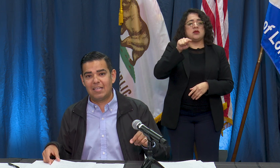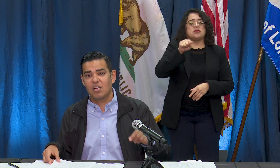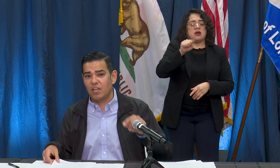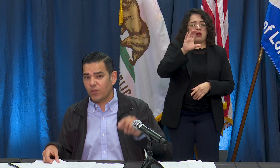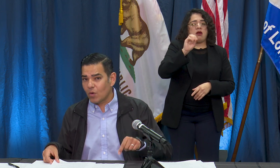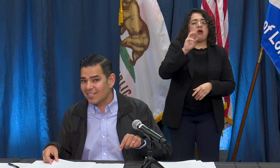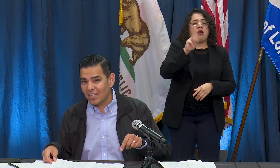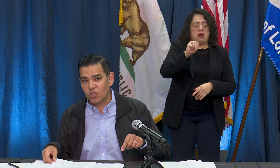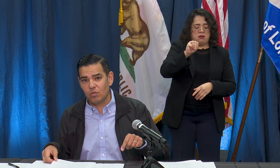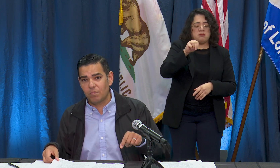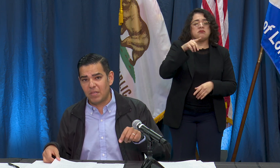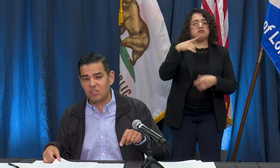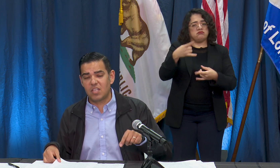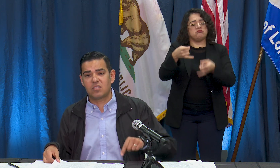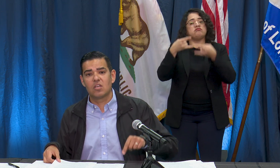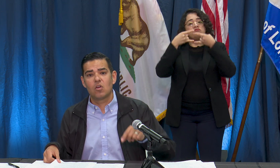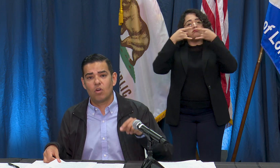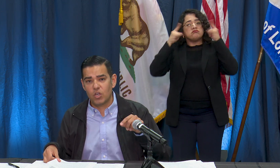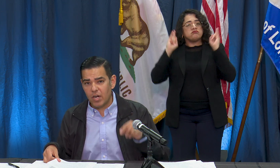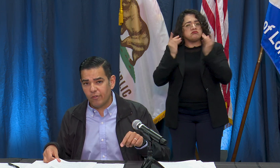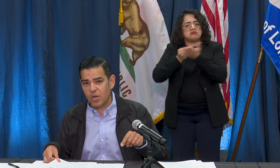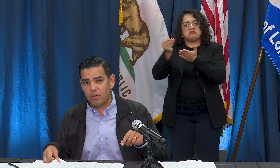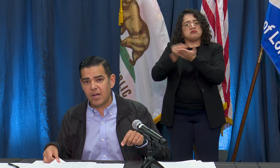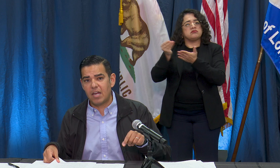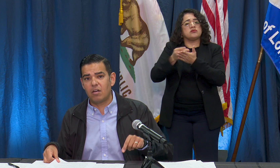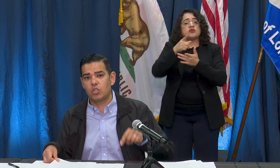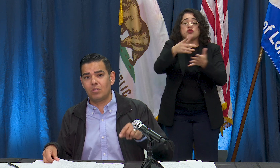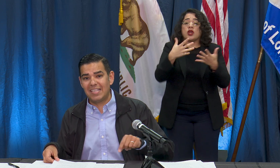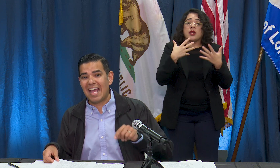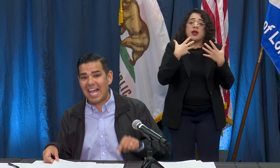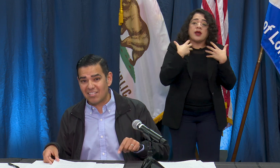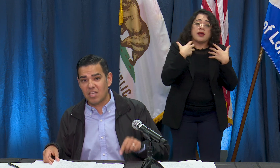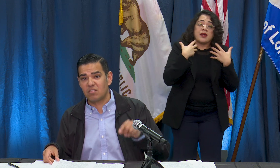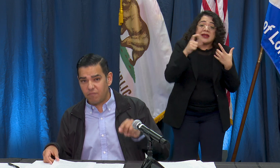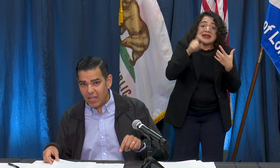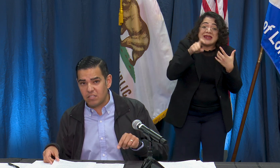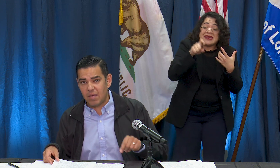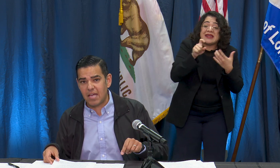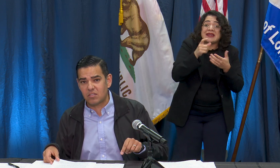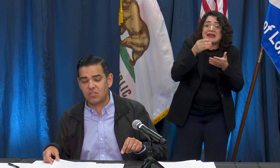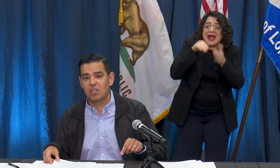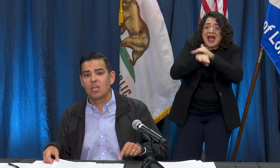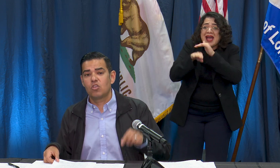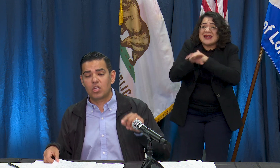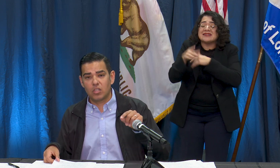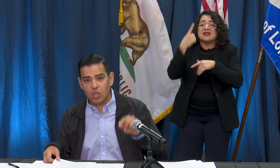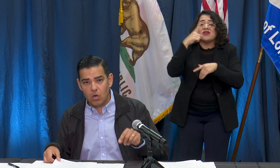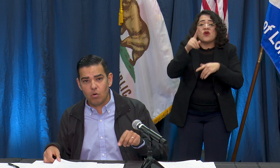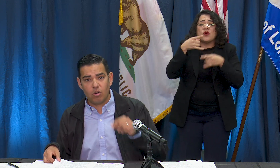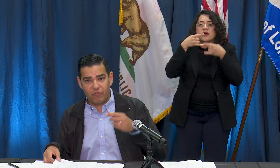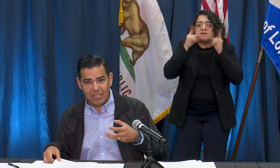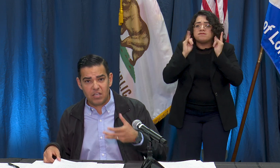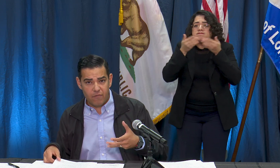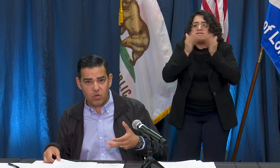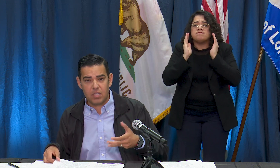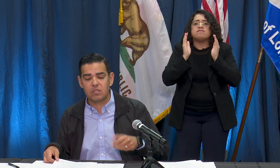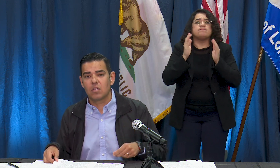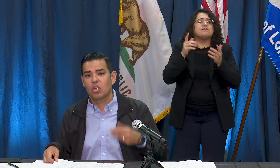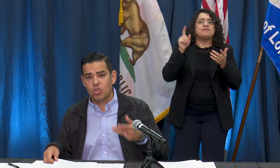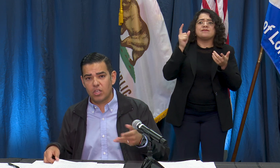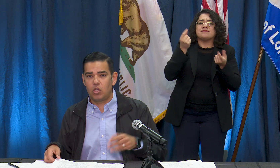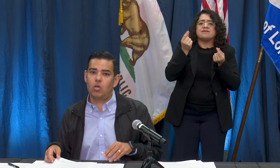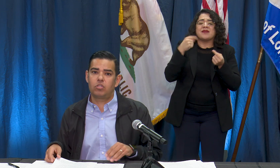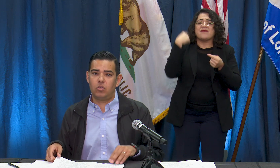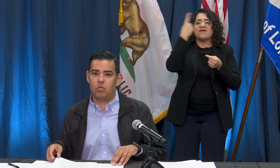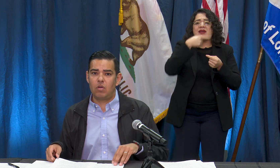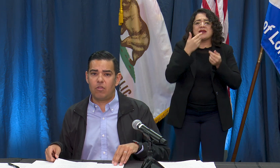you can, if you're an essential business or you're a healthcare provider and you need access to face masks, you can go, or face coverings,